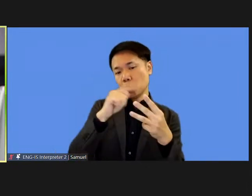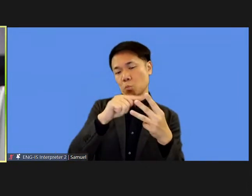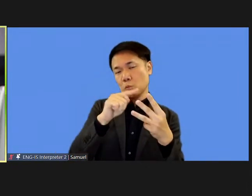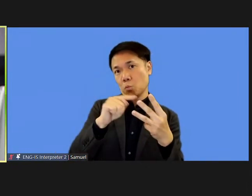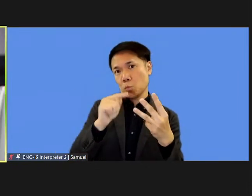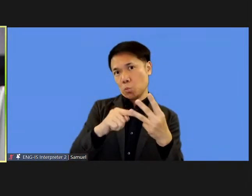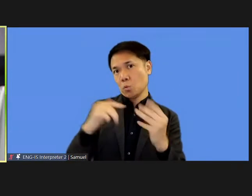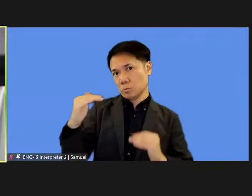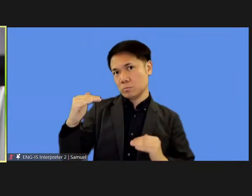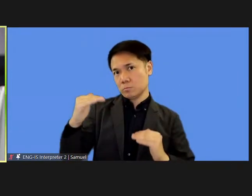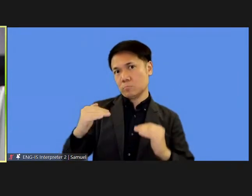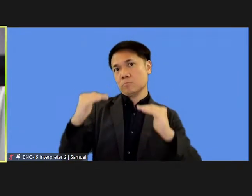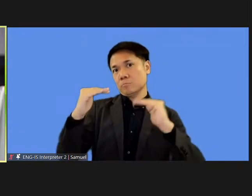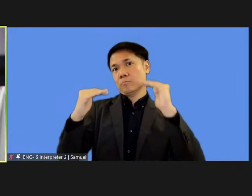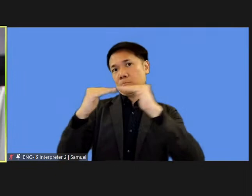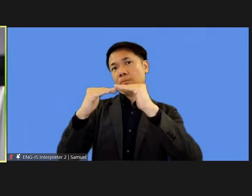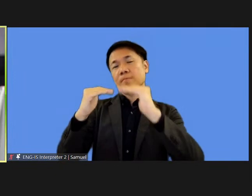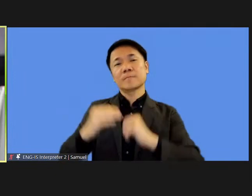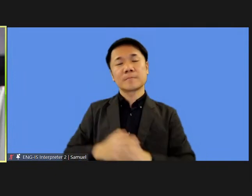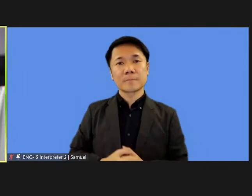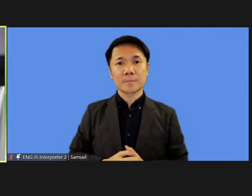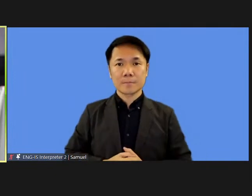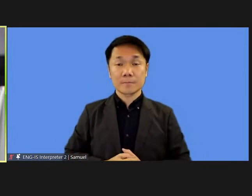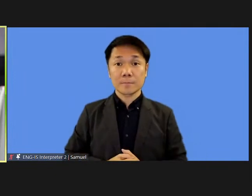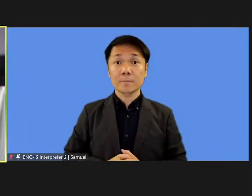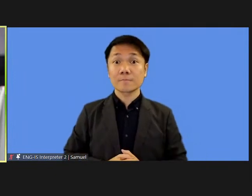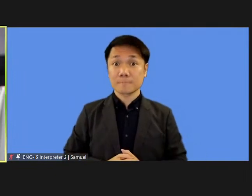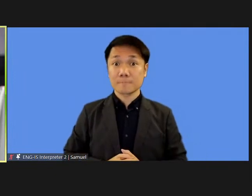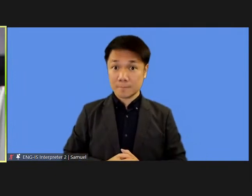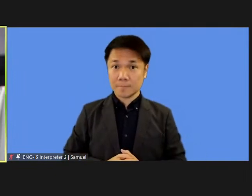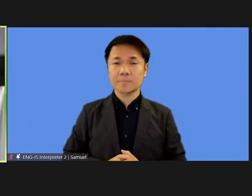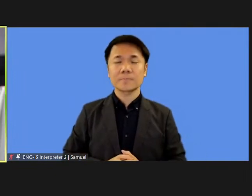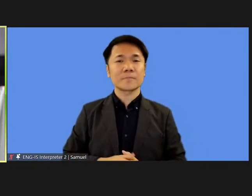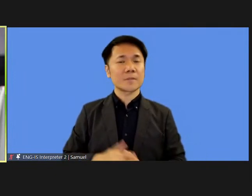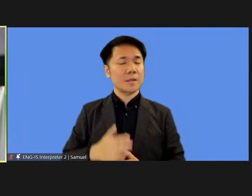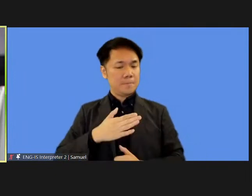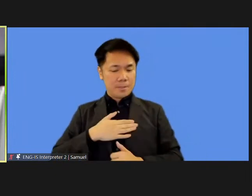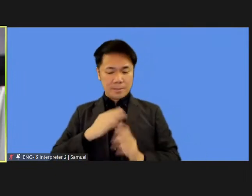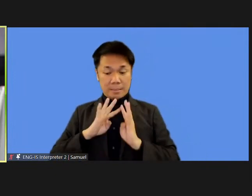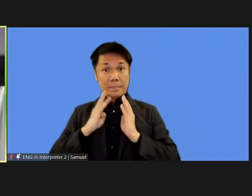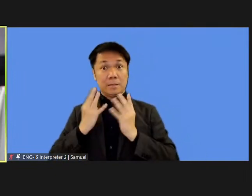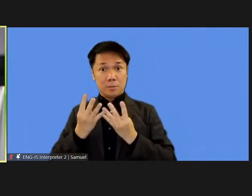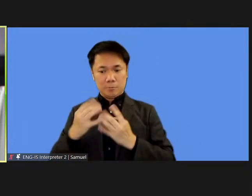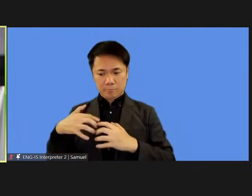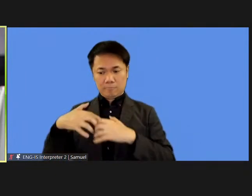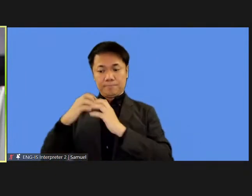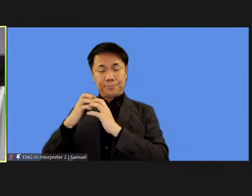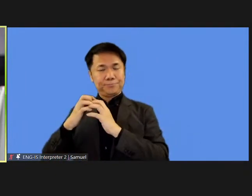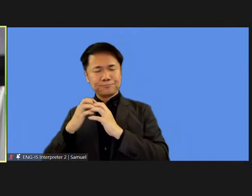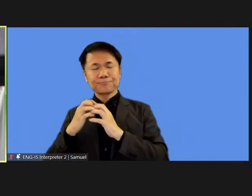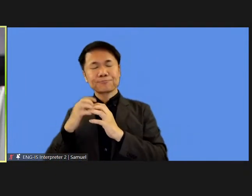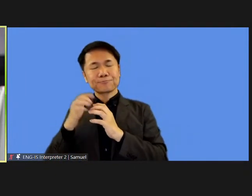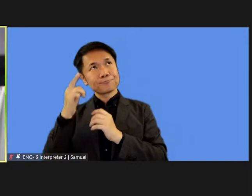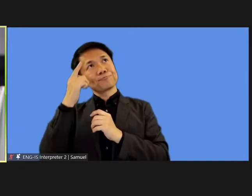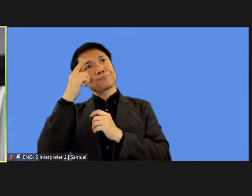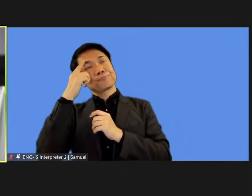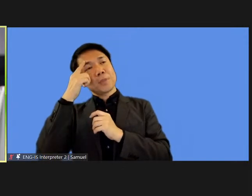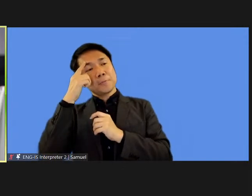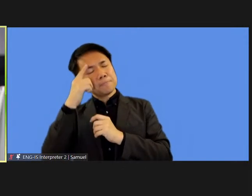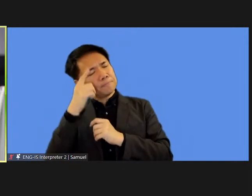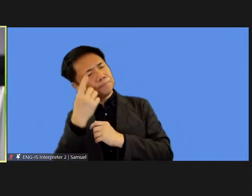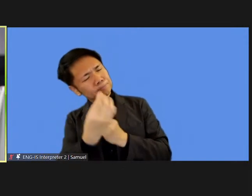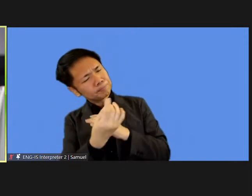council. Besides that, the council has also undertaken major works, major public